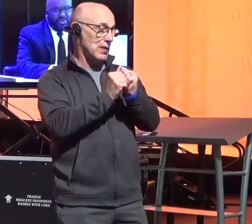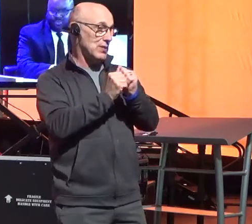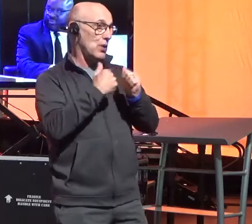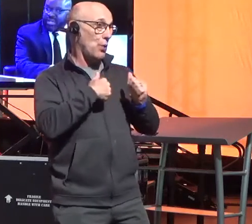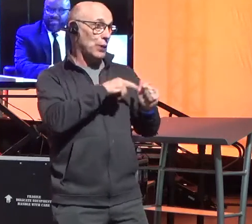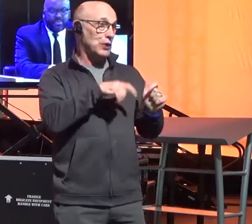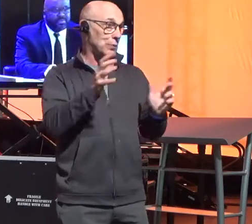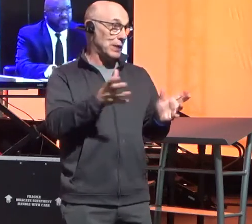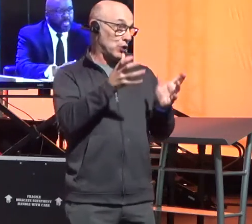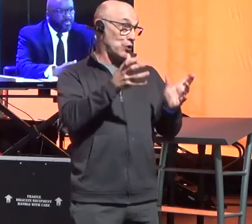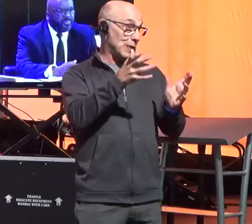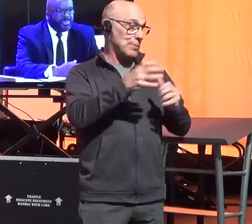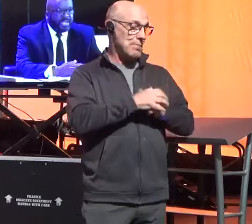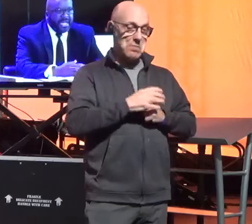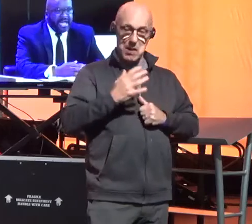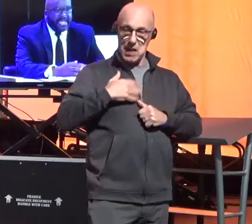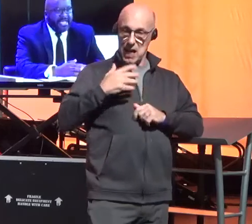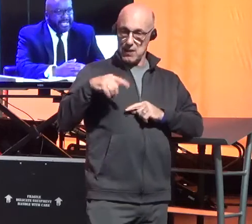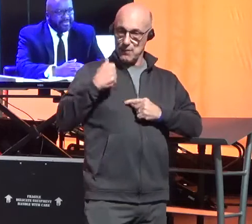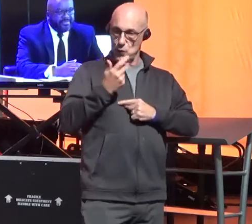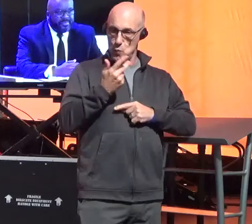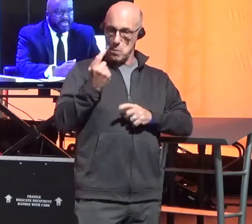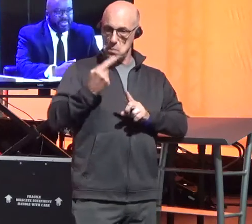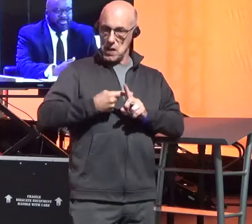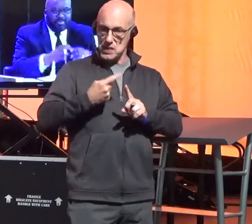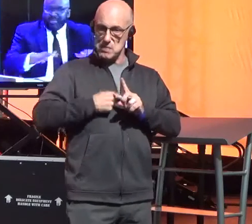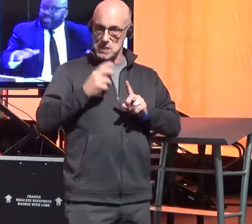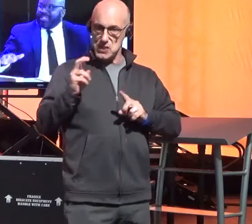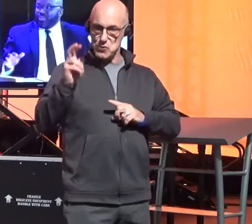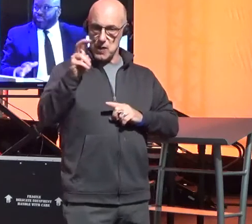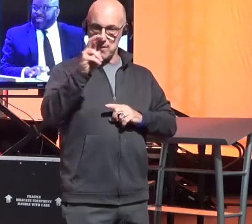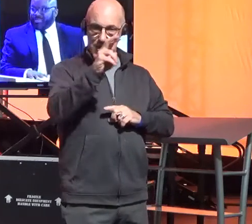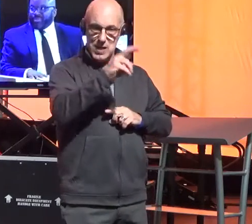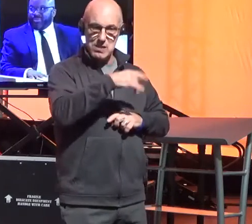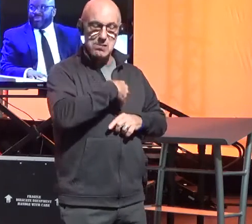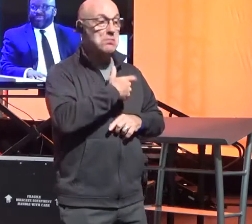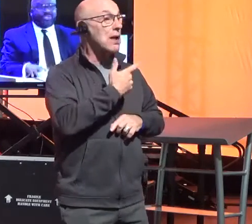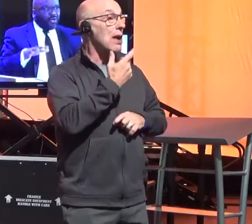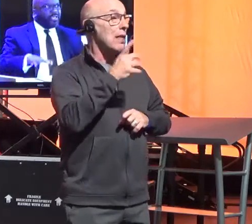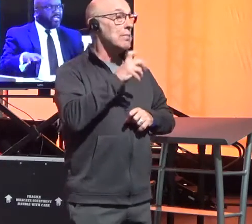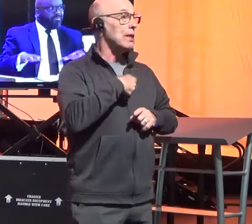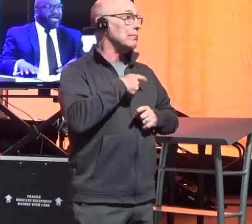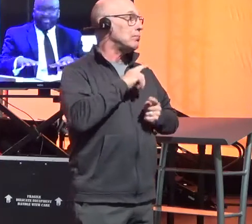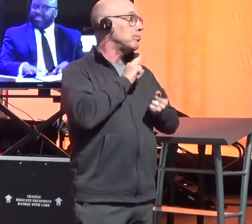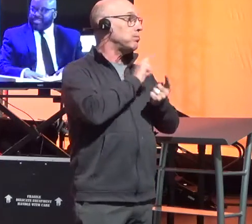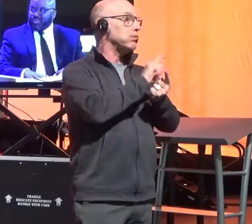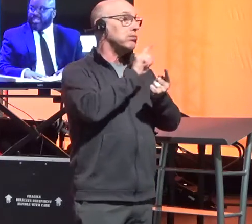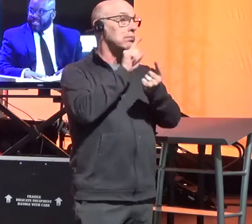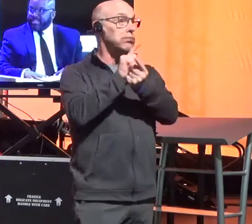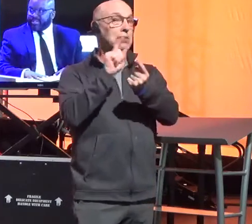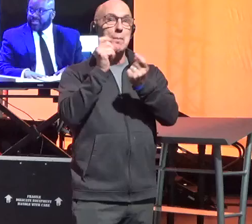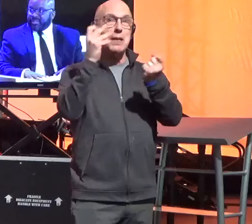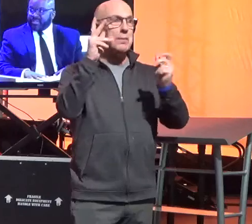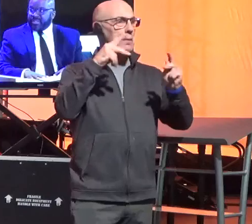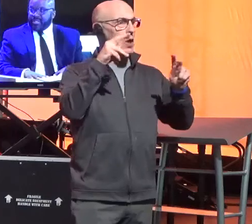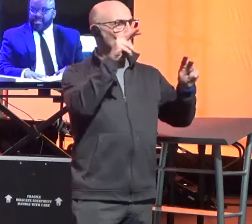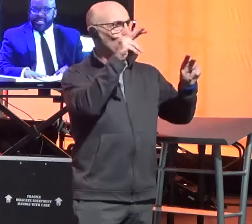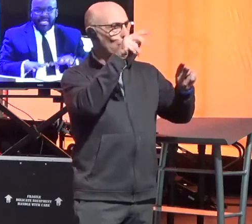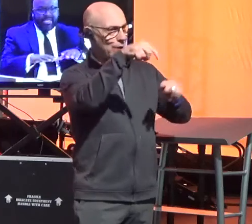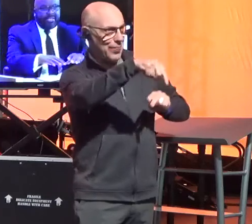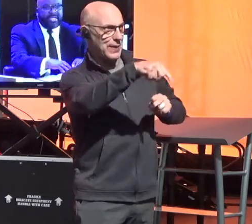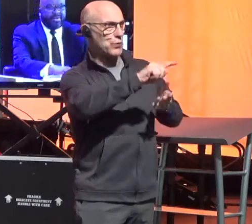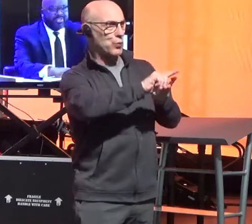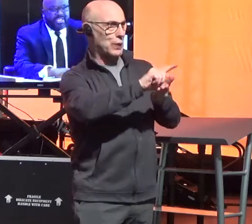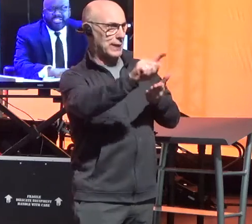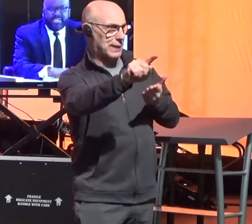my own travel, I have bumped into people talking about this week.